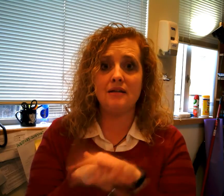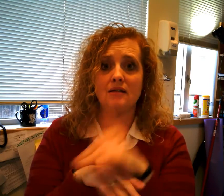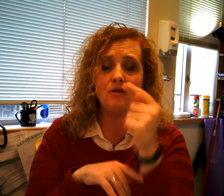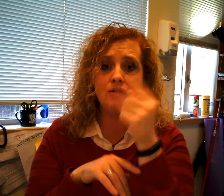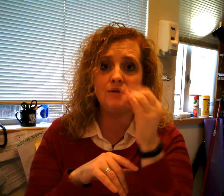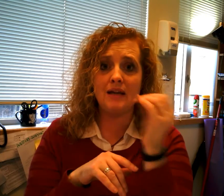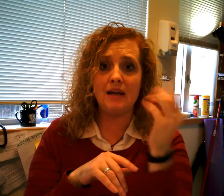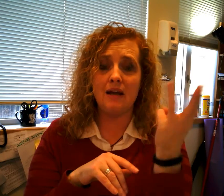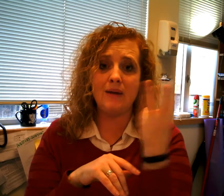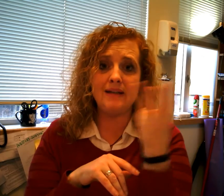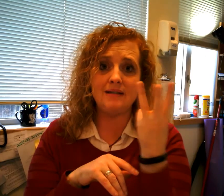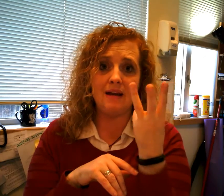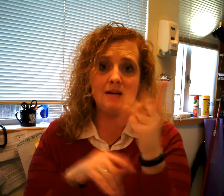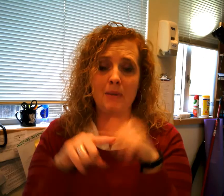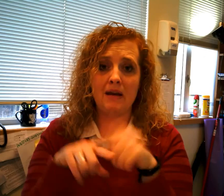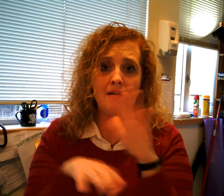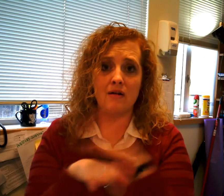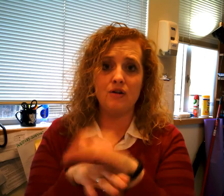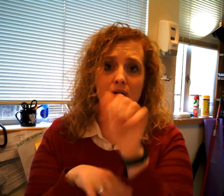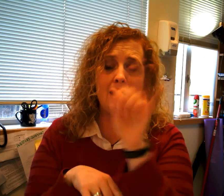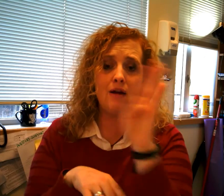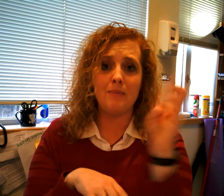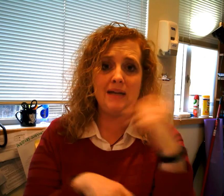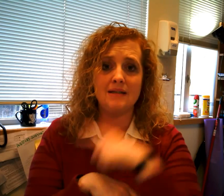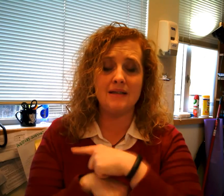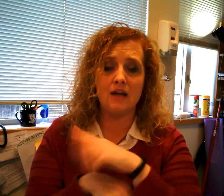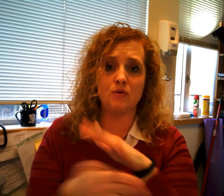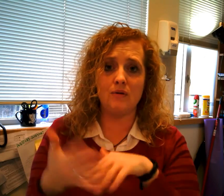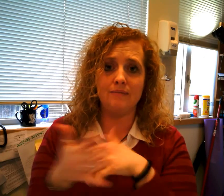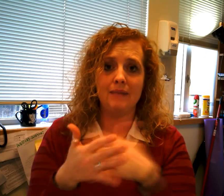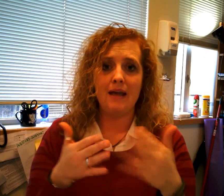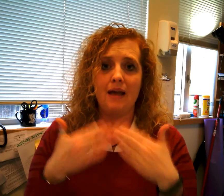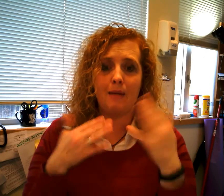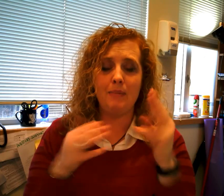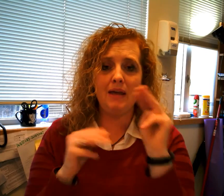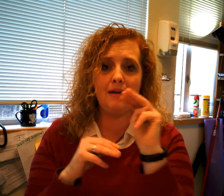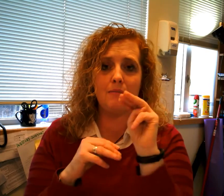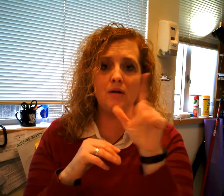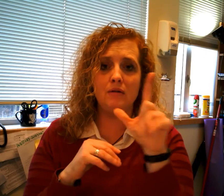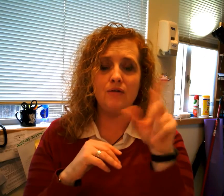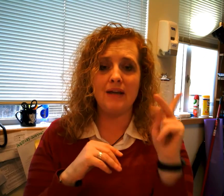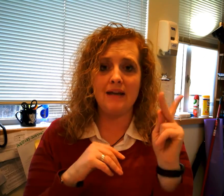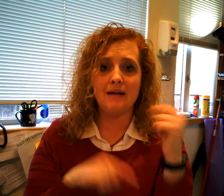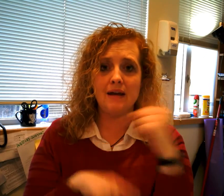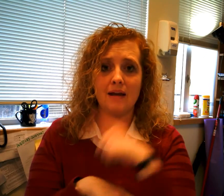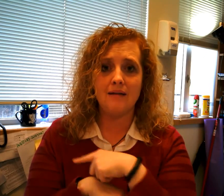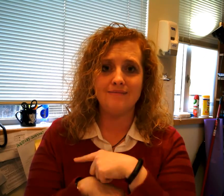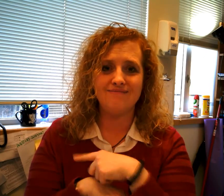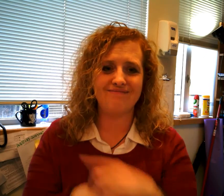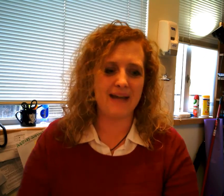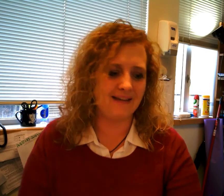on Tuesday and Wednesday, depending on your A or B schedule. Happy Martin Luther King Day. Bye.